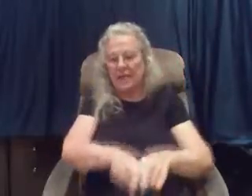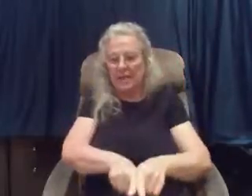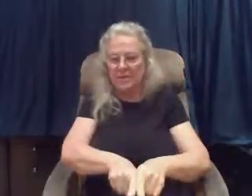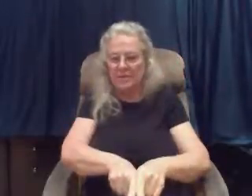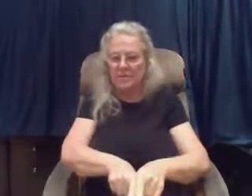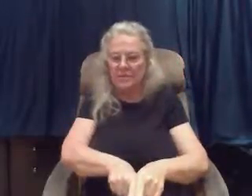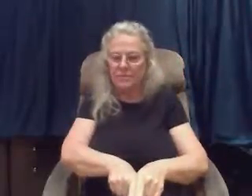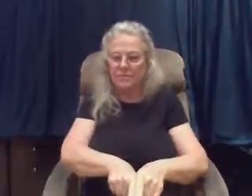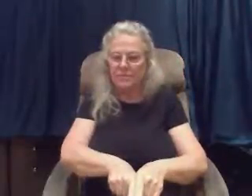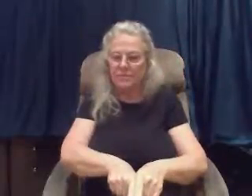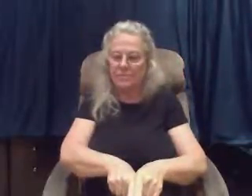Sense.